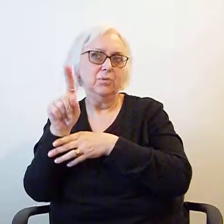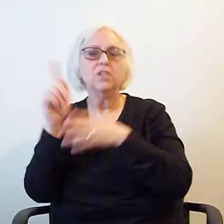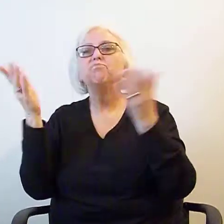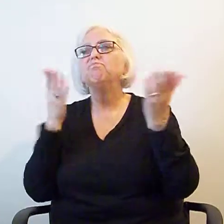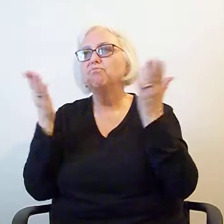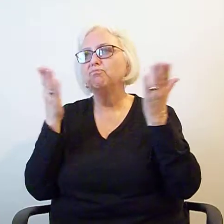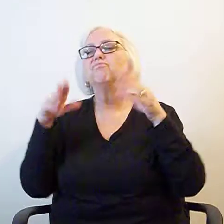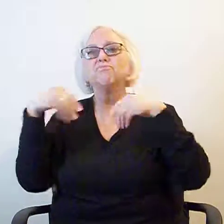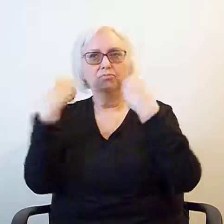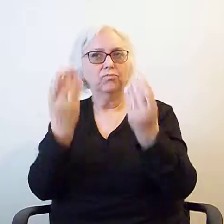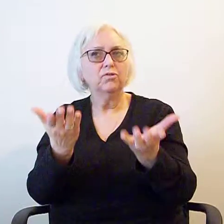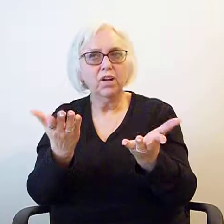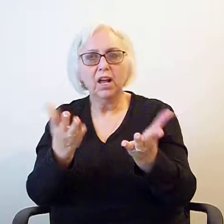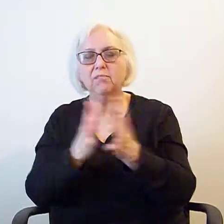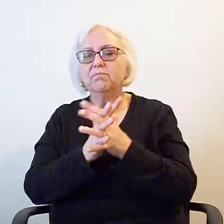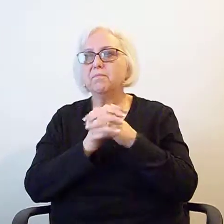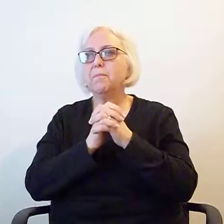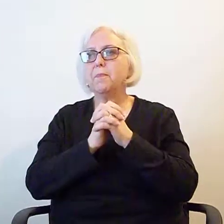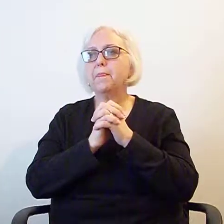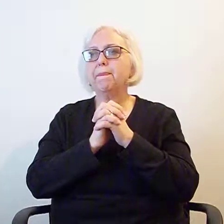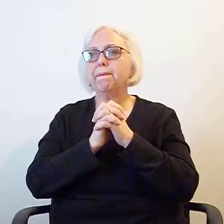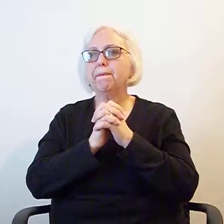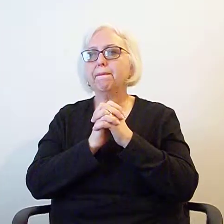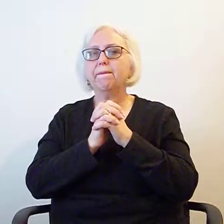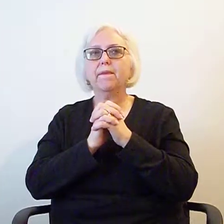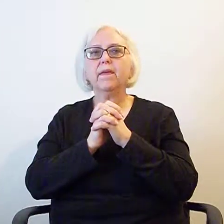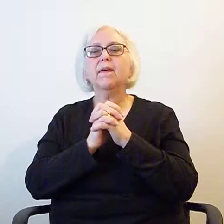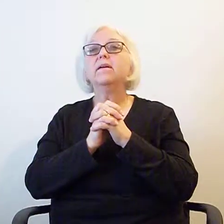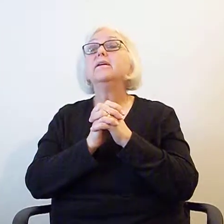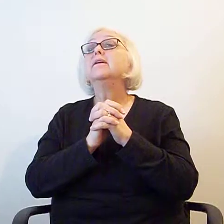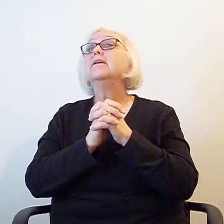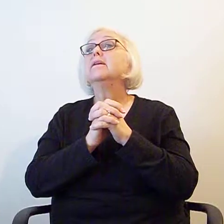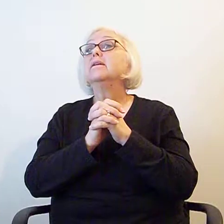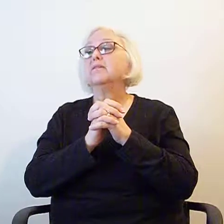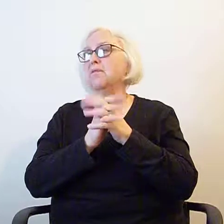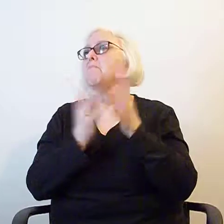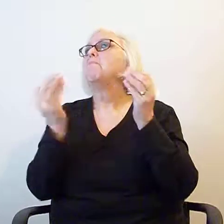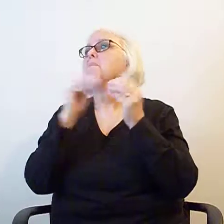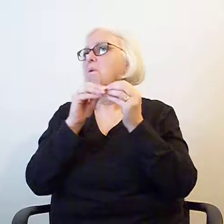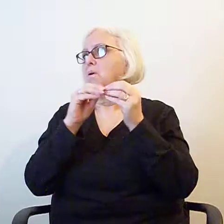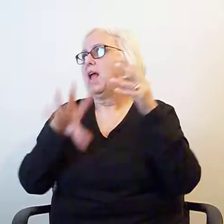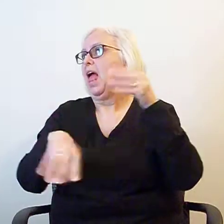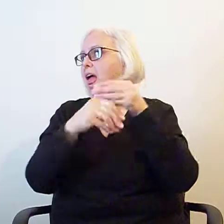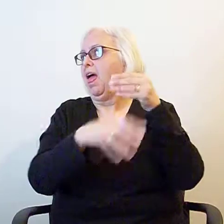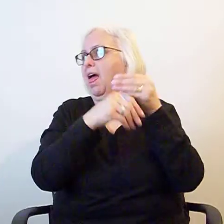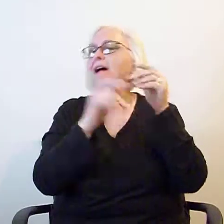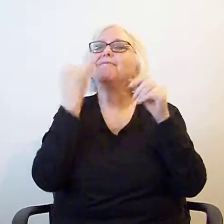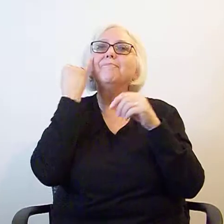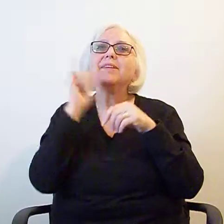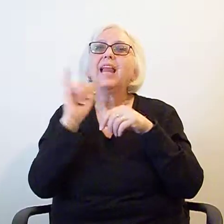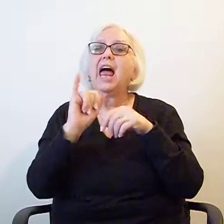been provided and many services have been added, such as children's